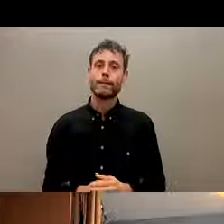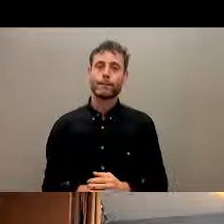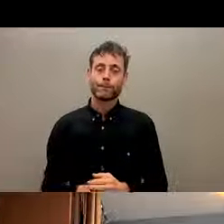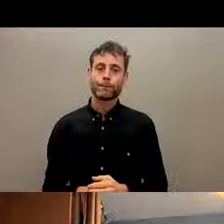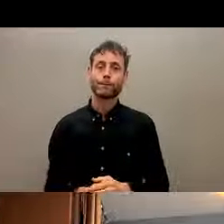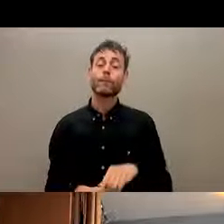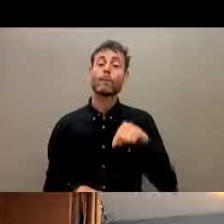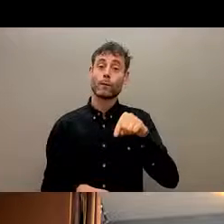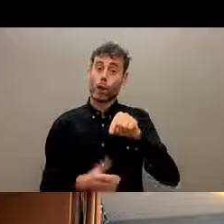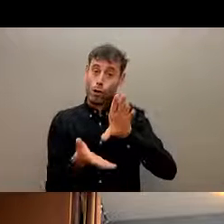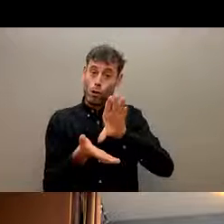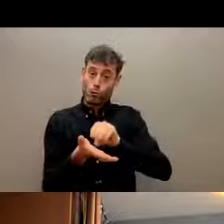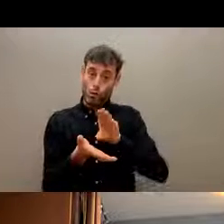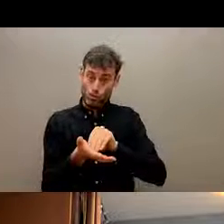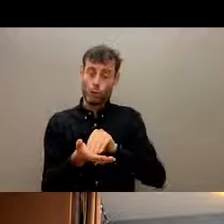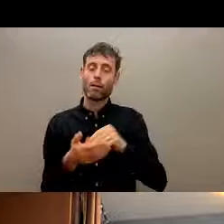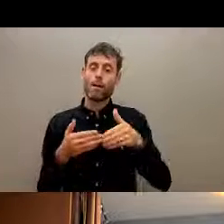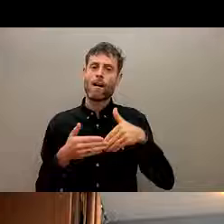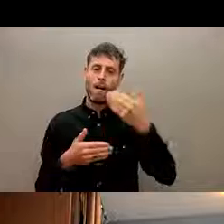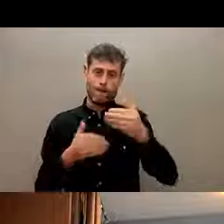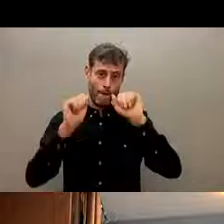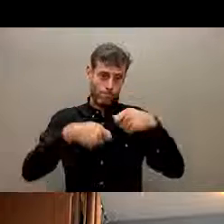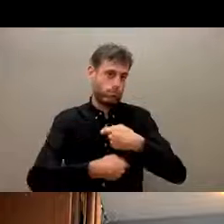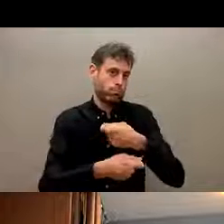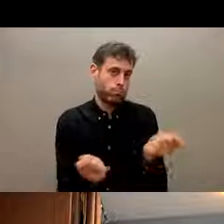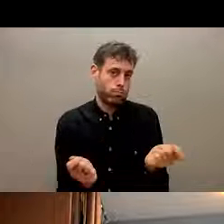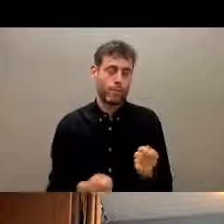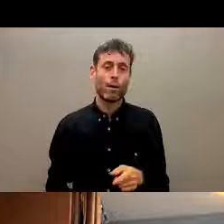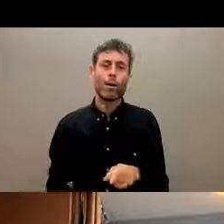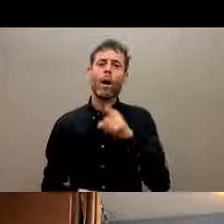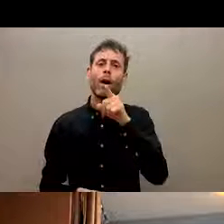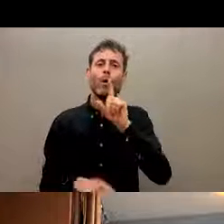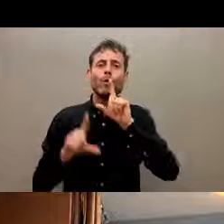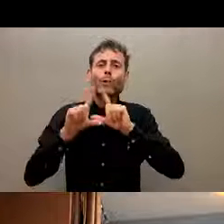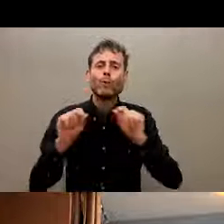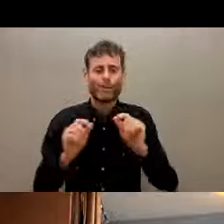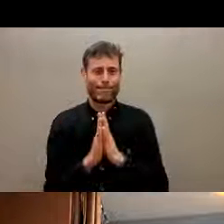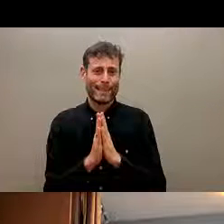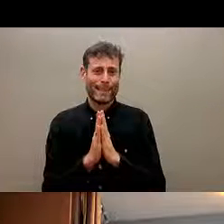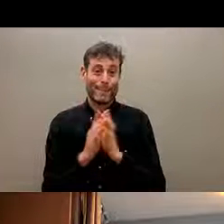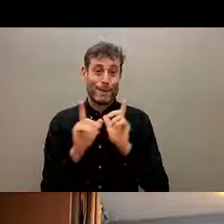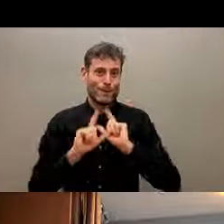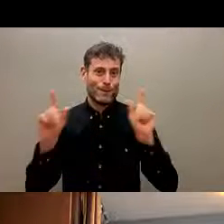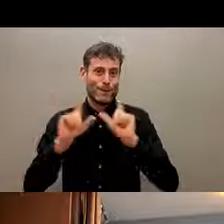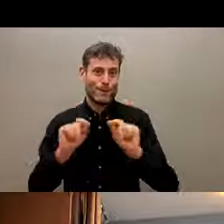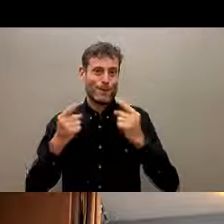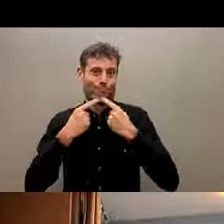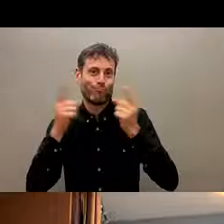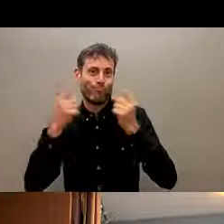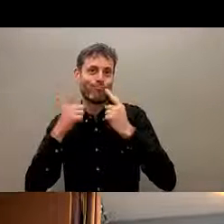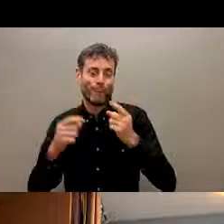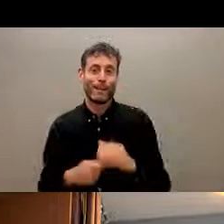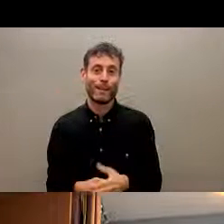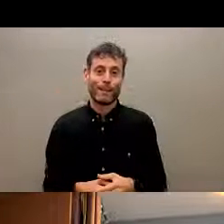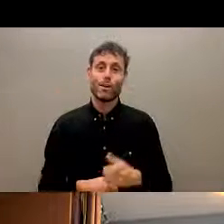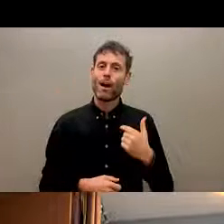the event. Please tweet the event if you can, if you have a Twitter account, to let other people know. And we'll be posting tweets in the chat